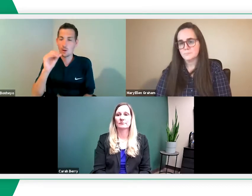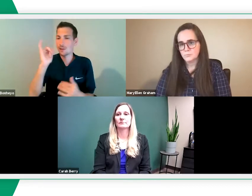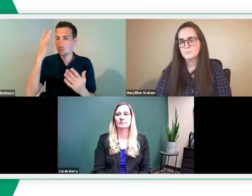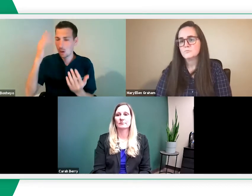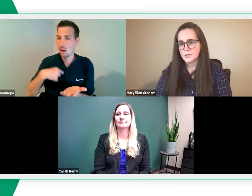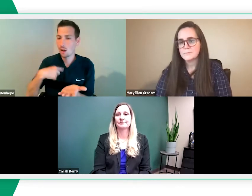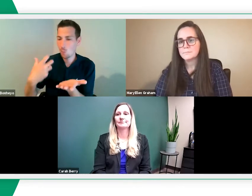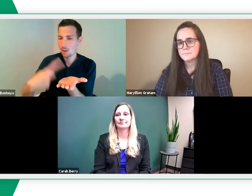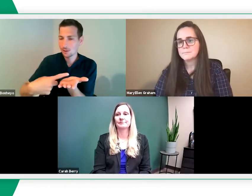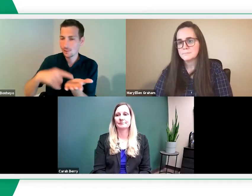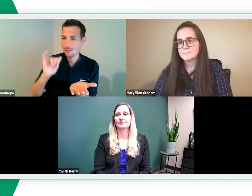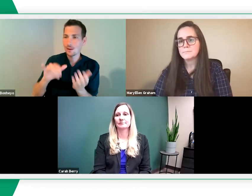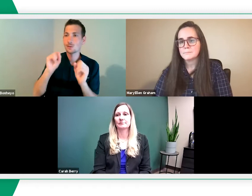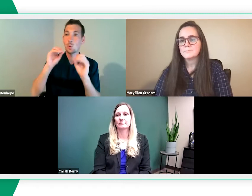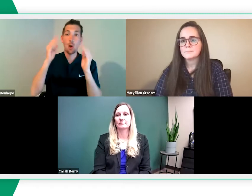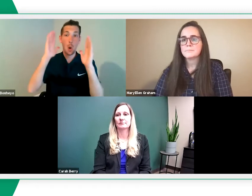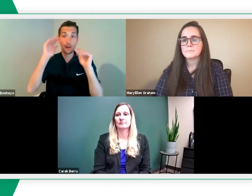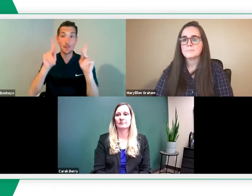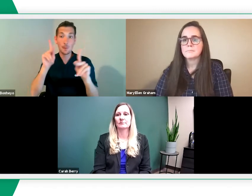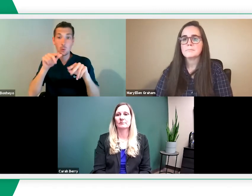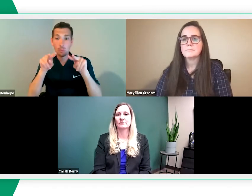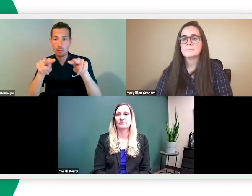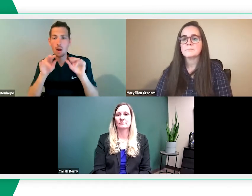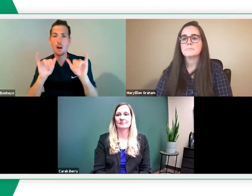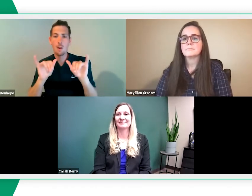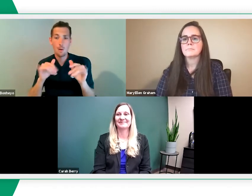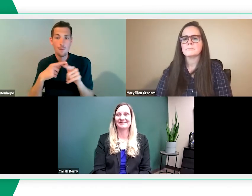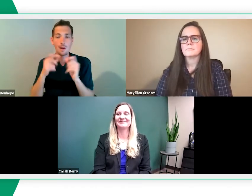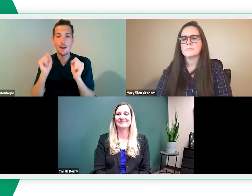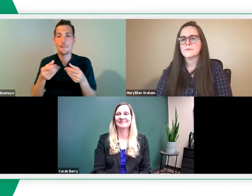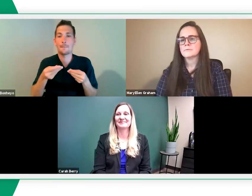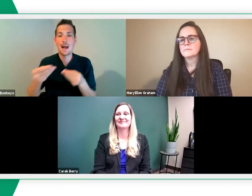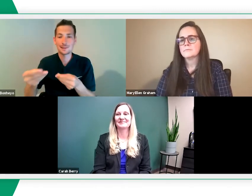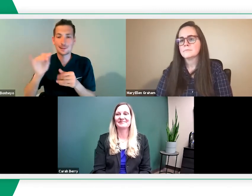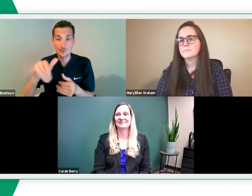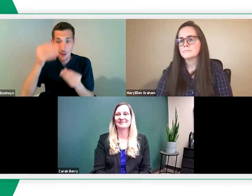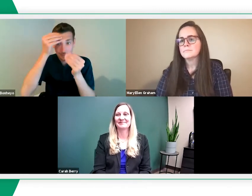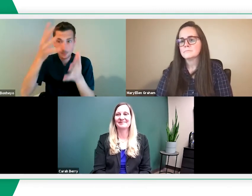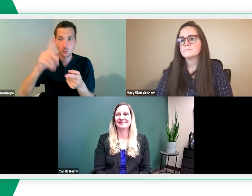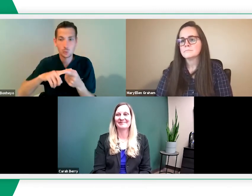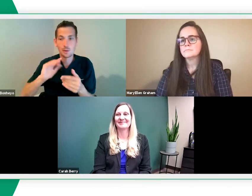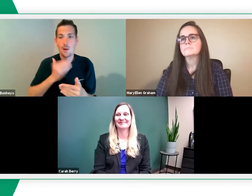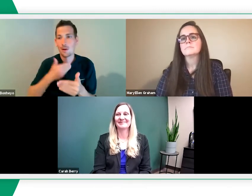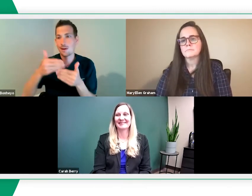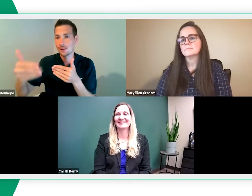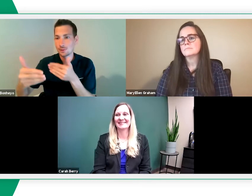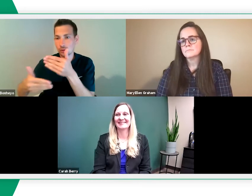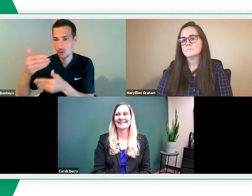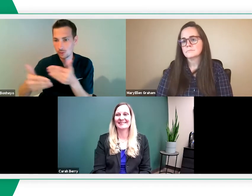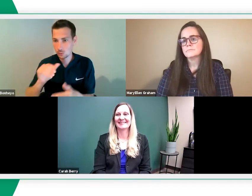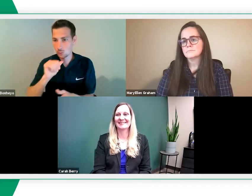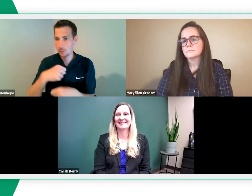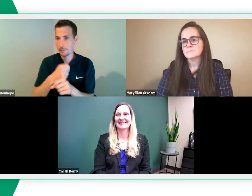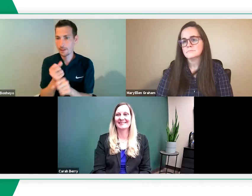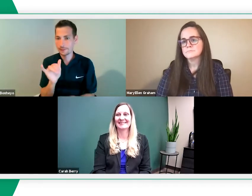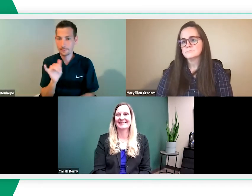the position. So that's why I wanted to talk about this with you. So I'm hoping people who are watching this can actually pass this information